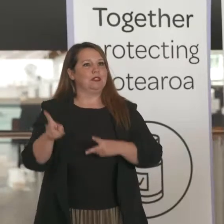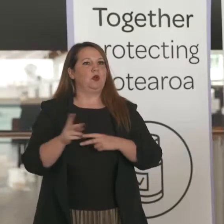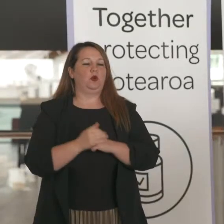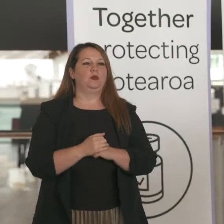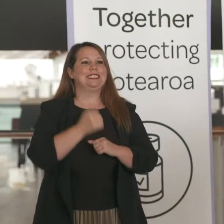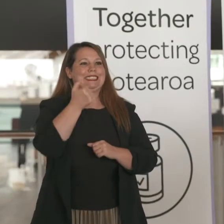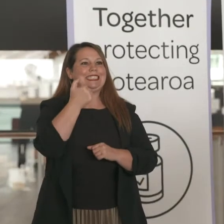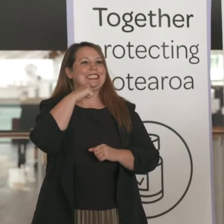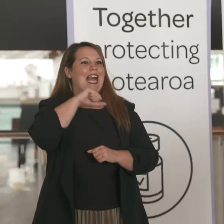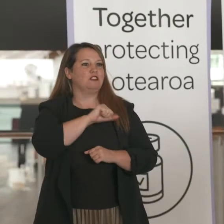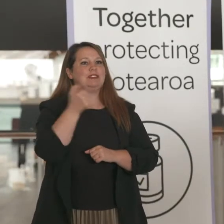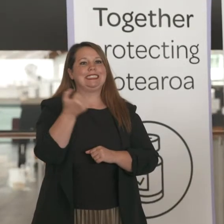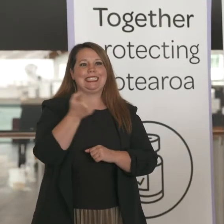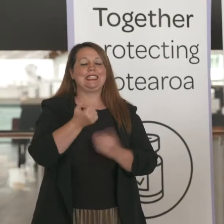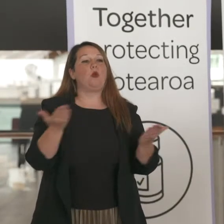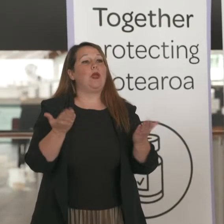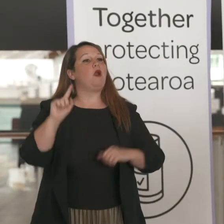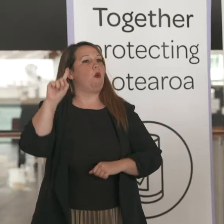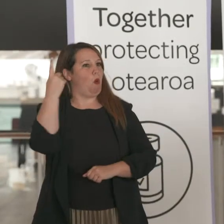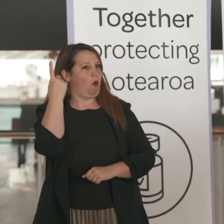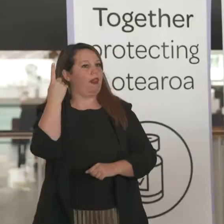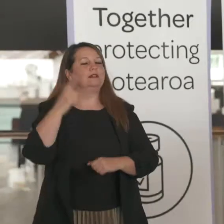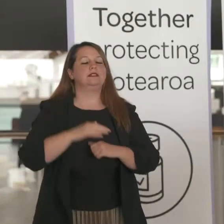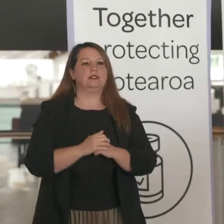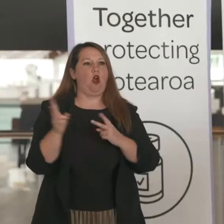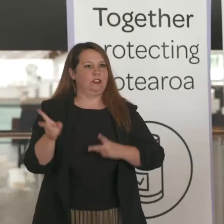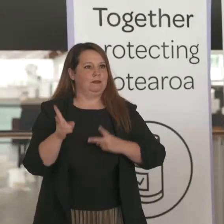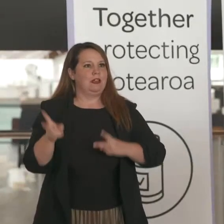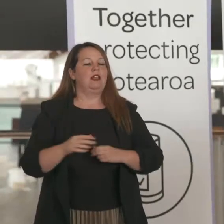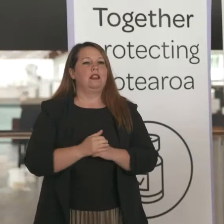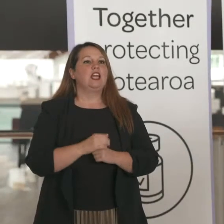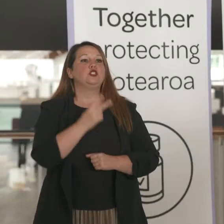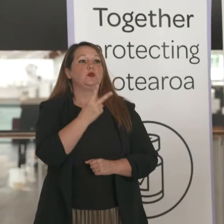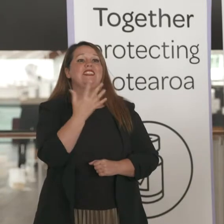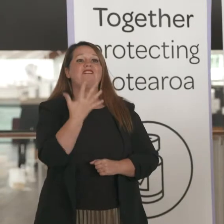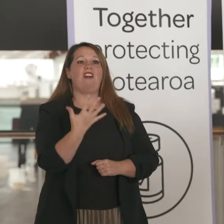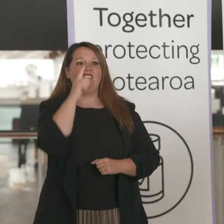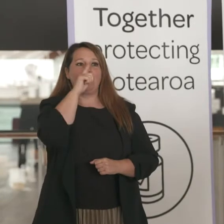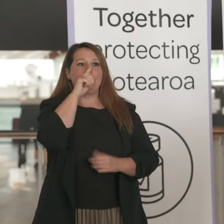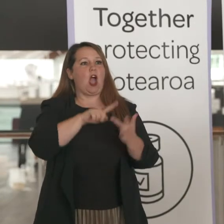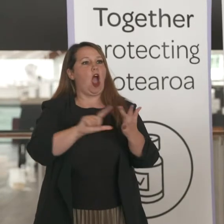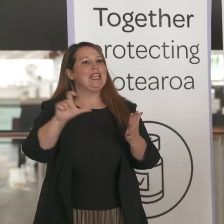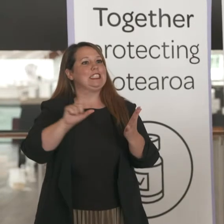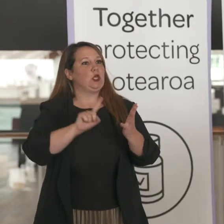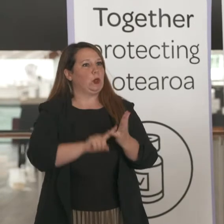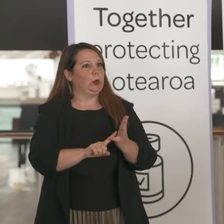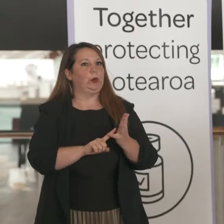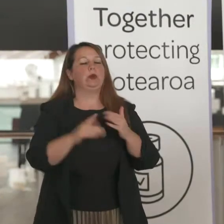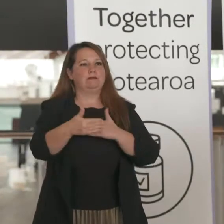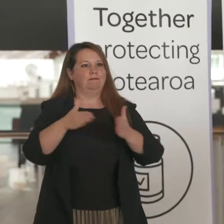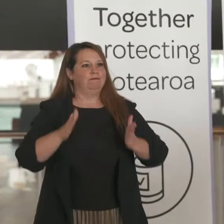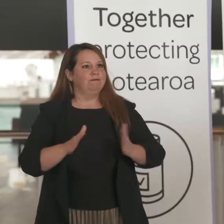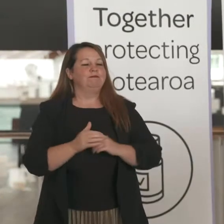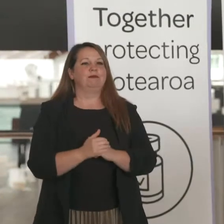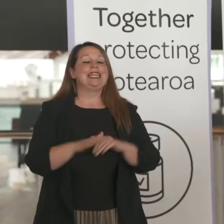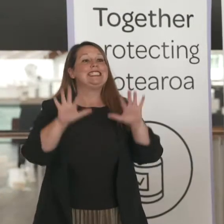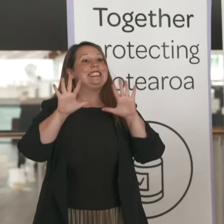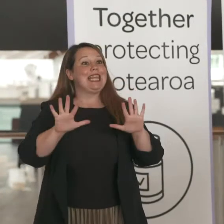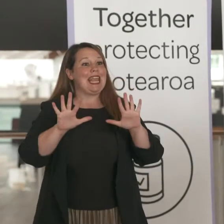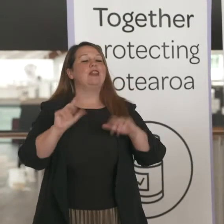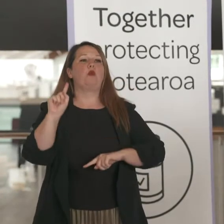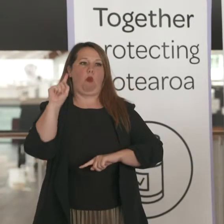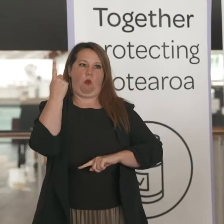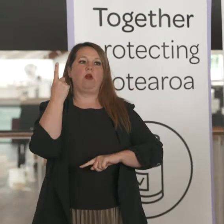616 of those are here in Auckland. There are also 25 people in ICU, 10 of those here in